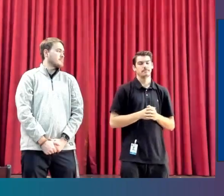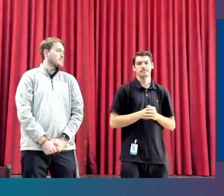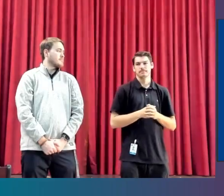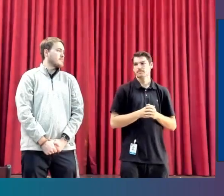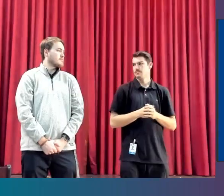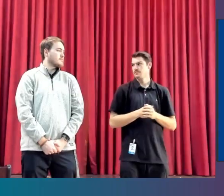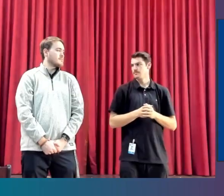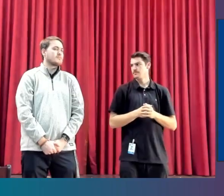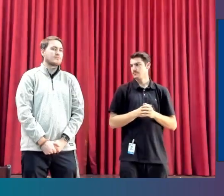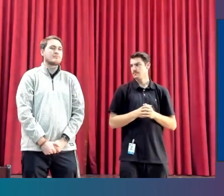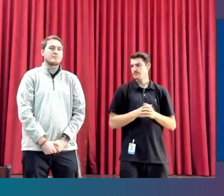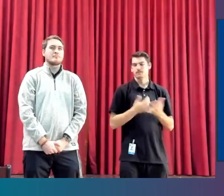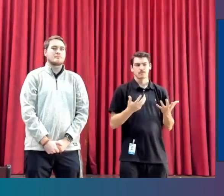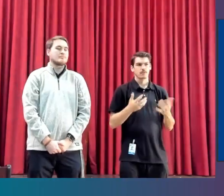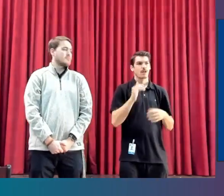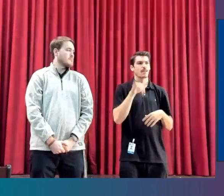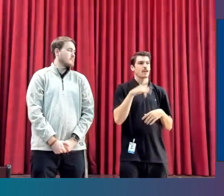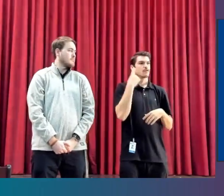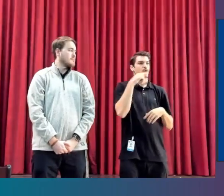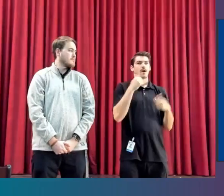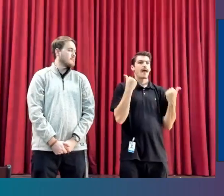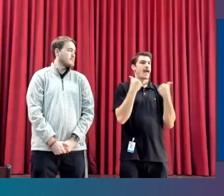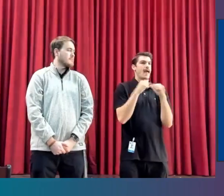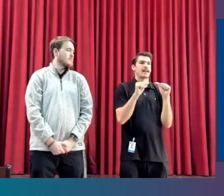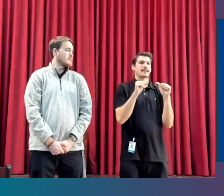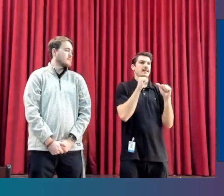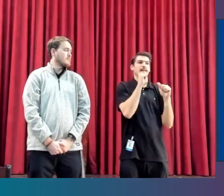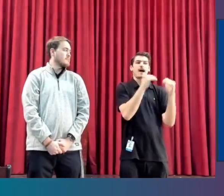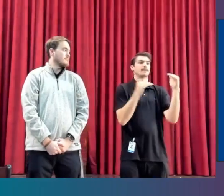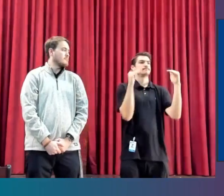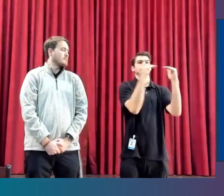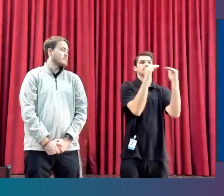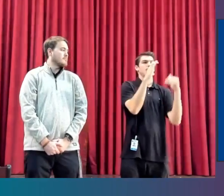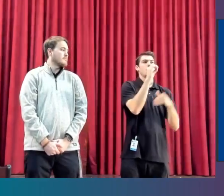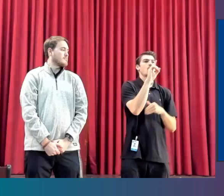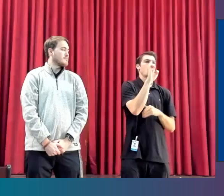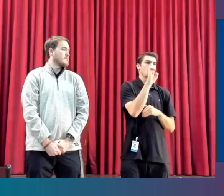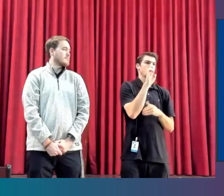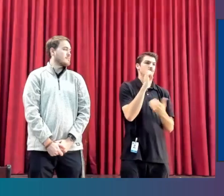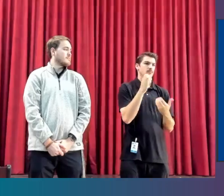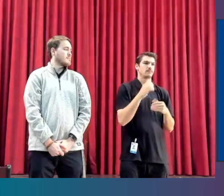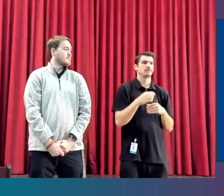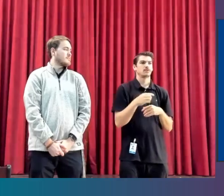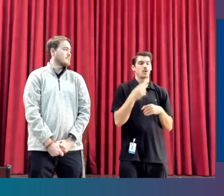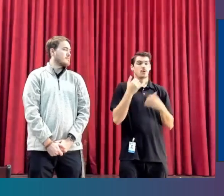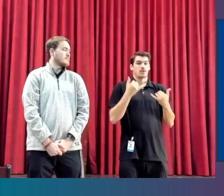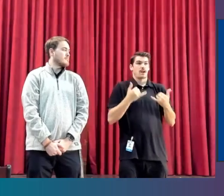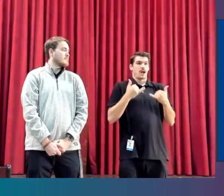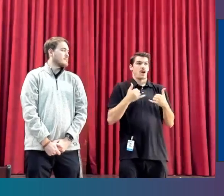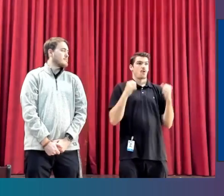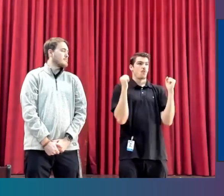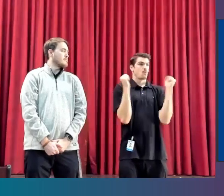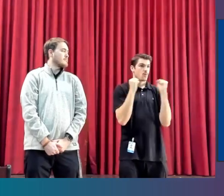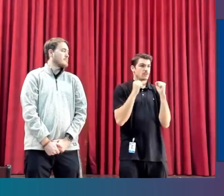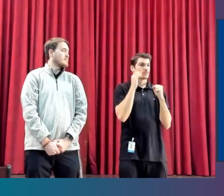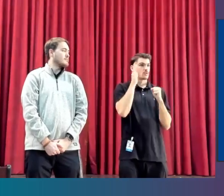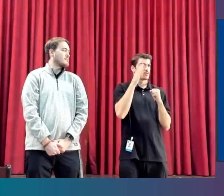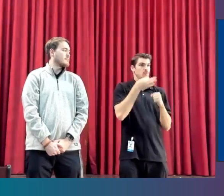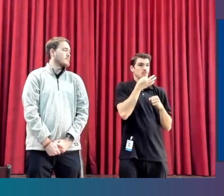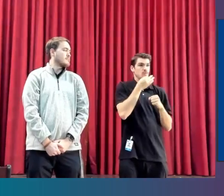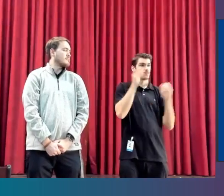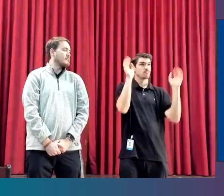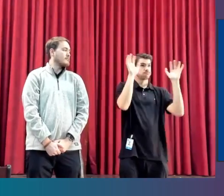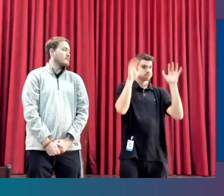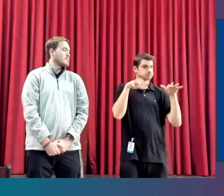that's for anything not up to code. I often, especially we're going into winter, we're gonna get more rain.